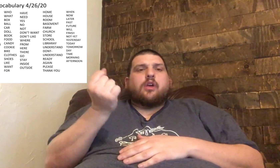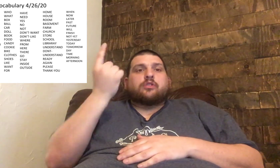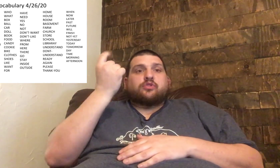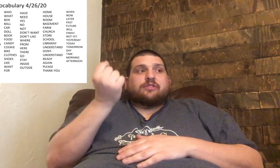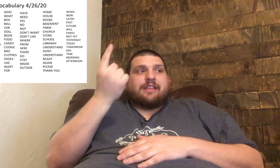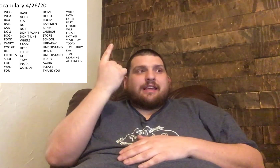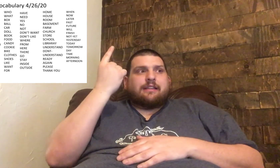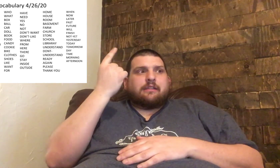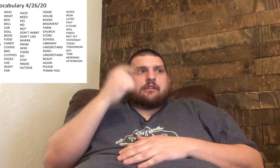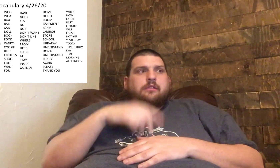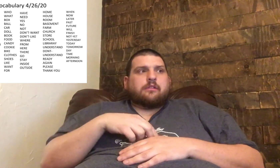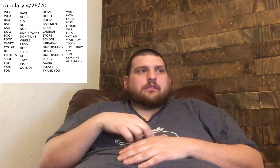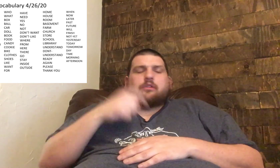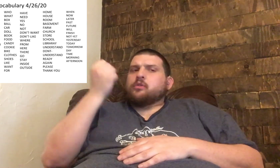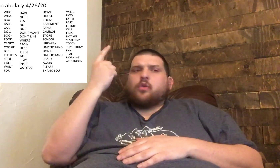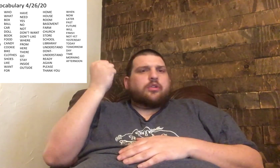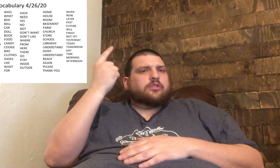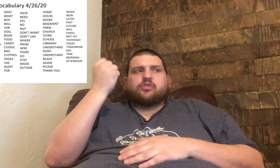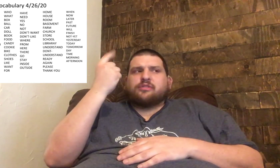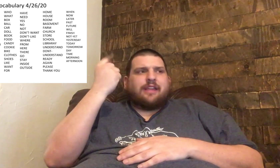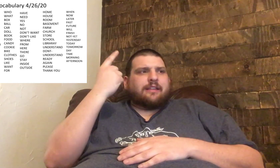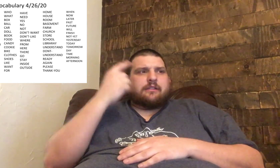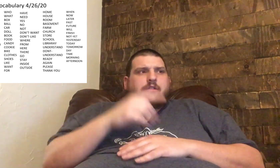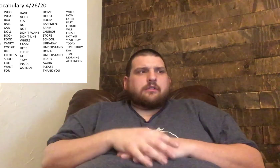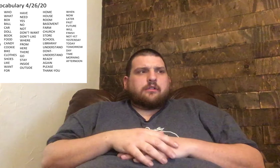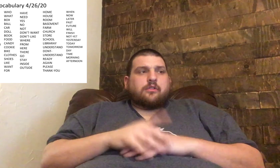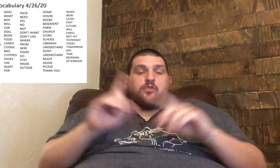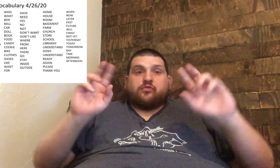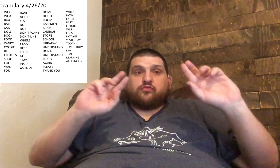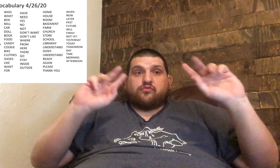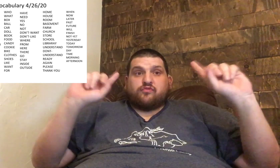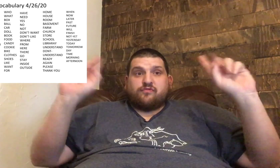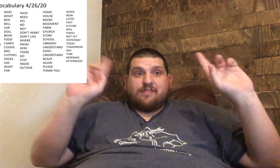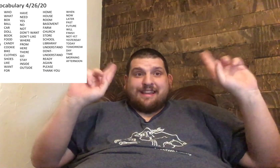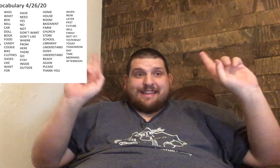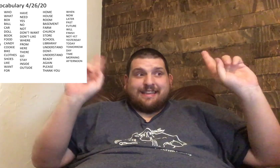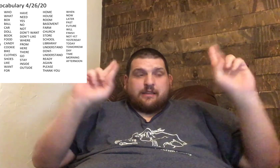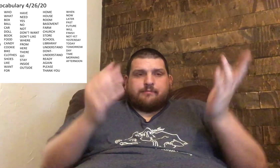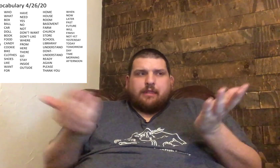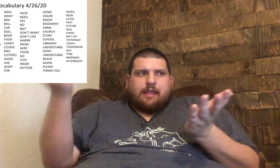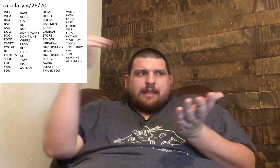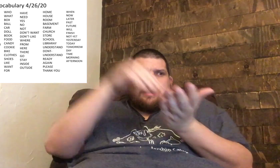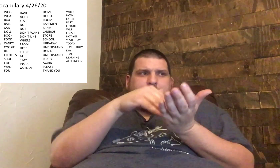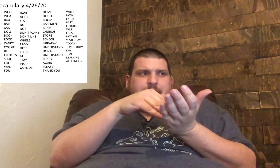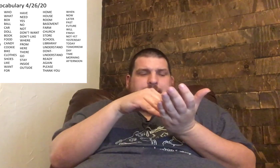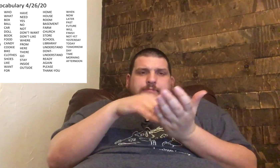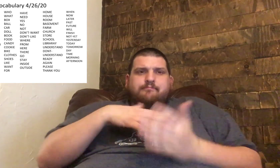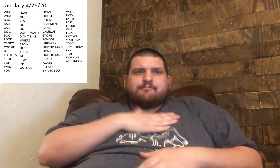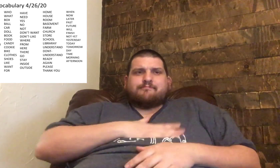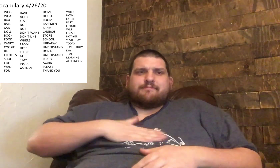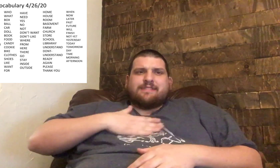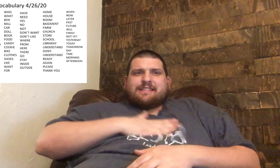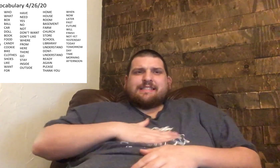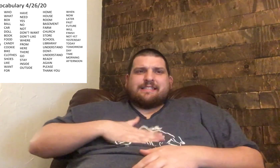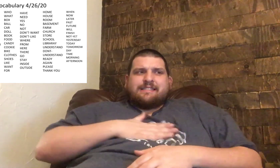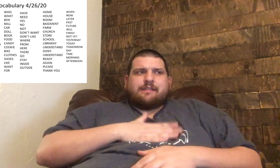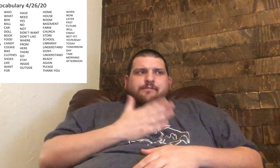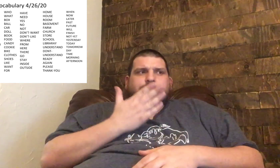library, understand, don't understand. Ready? Again,